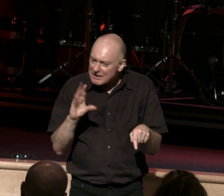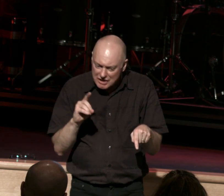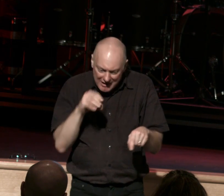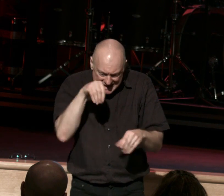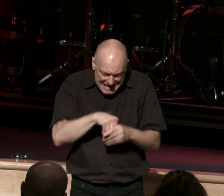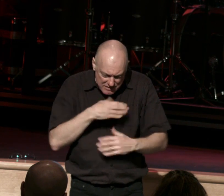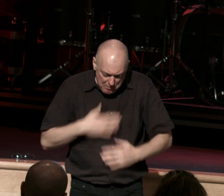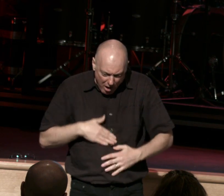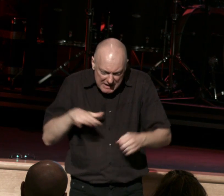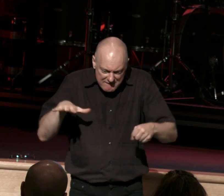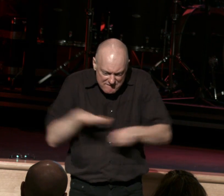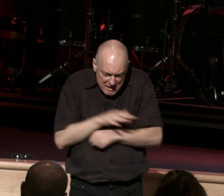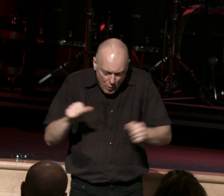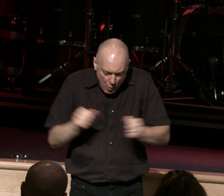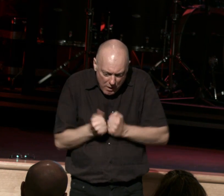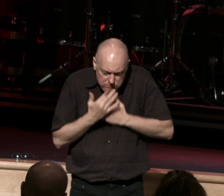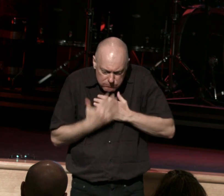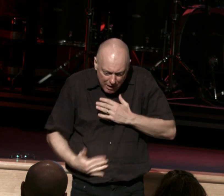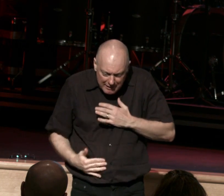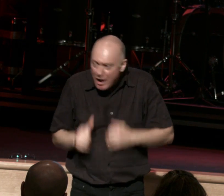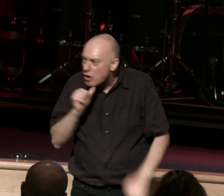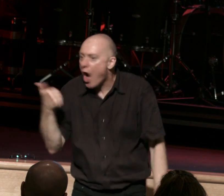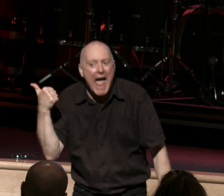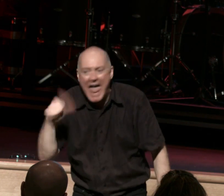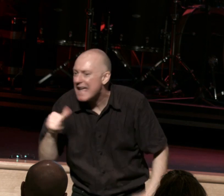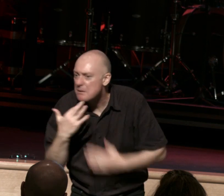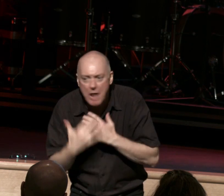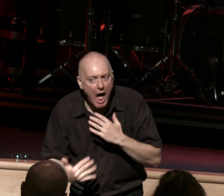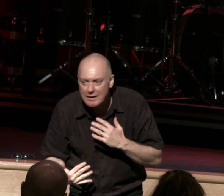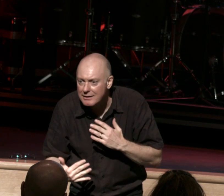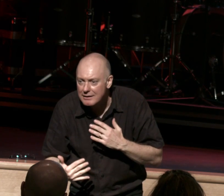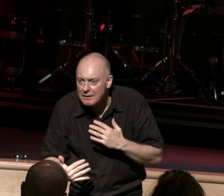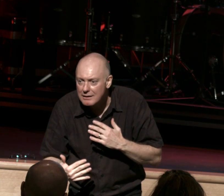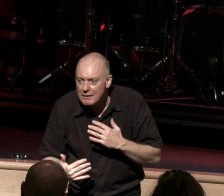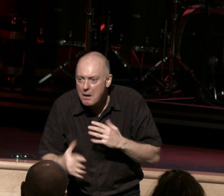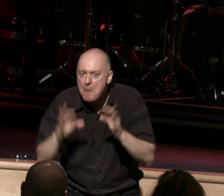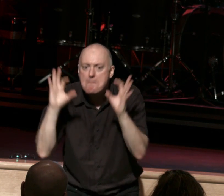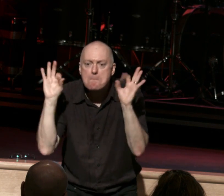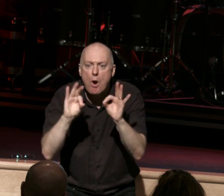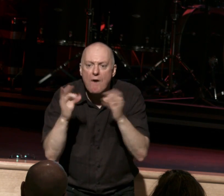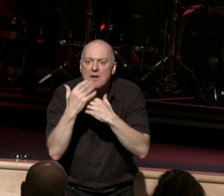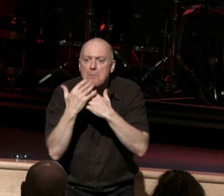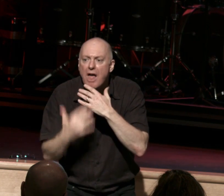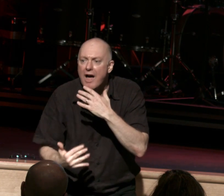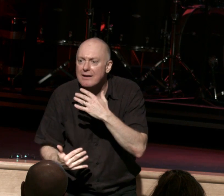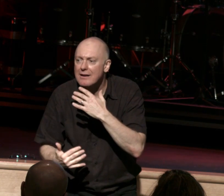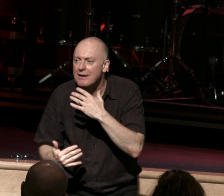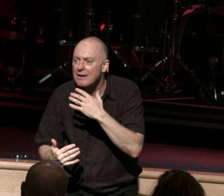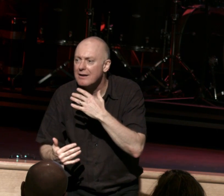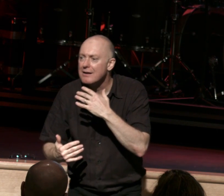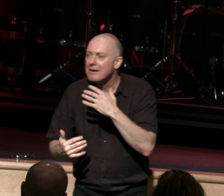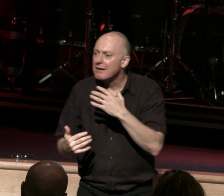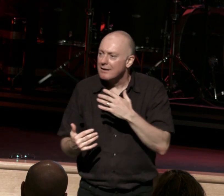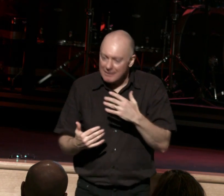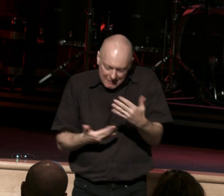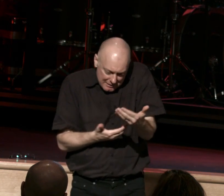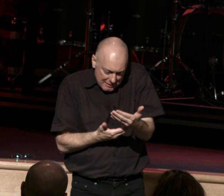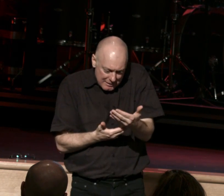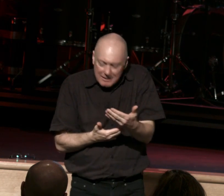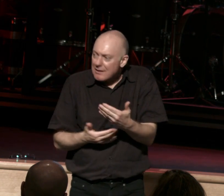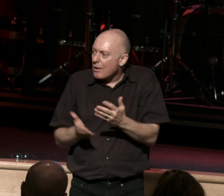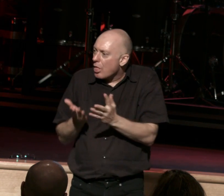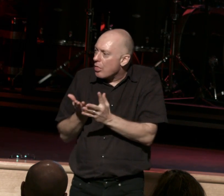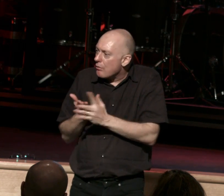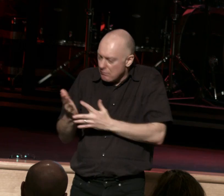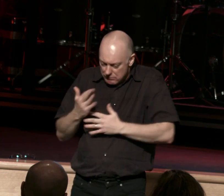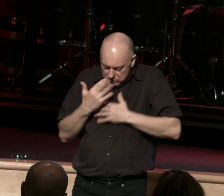And this child, his body's been filled with blood, but not just any blood. He carries perfect blood. There's blood